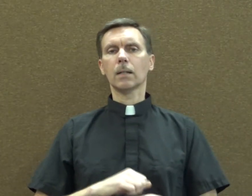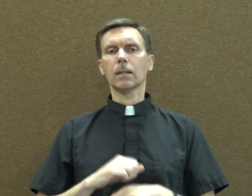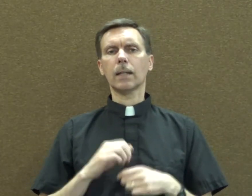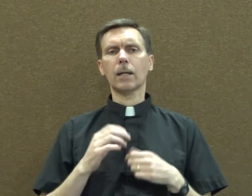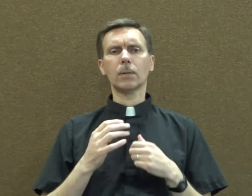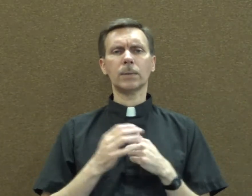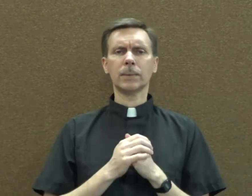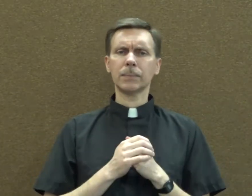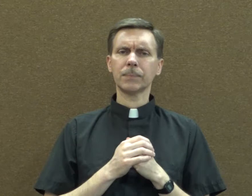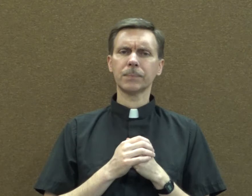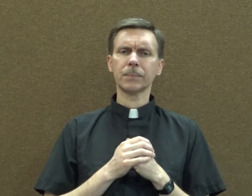Now,